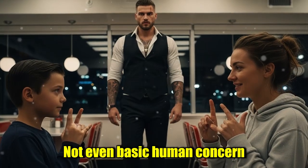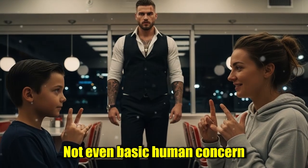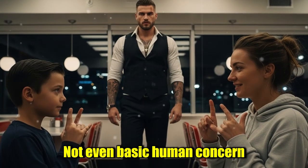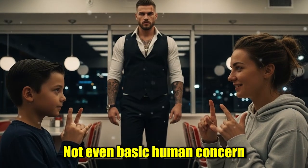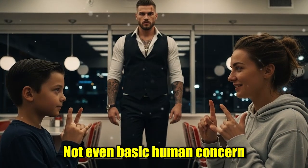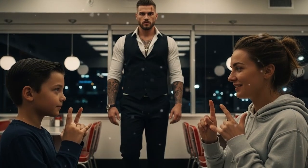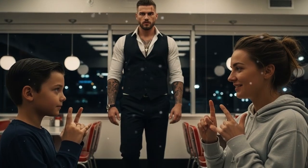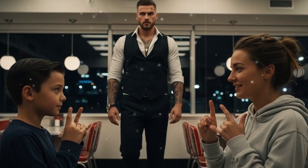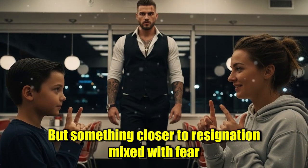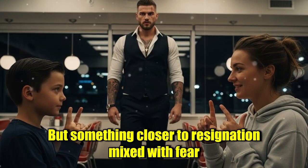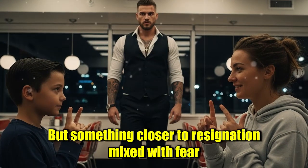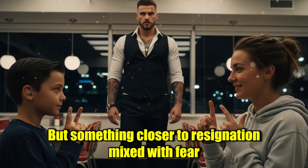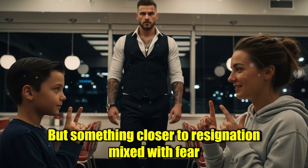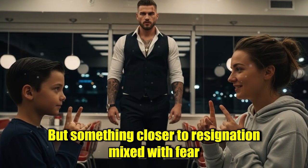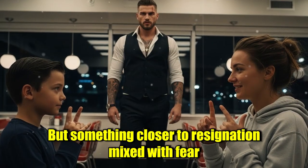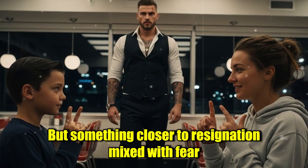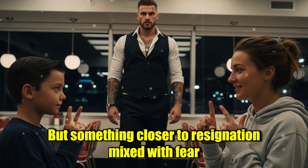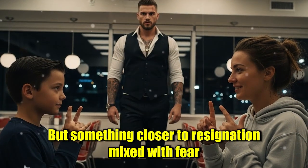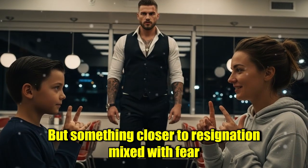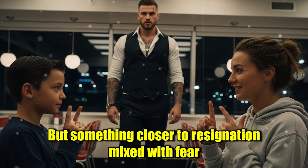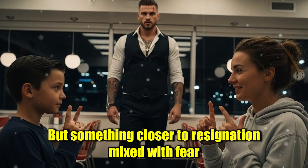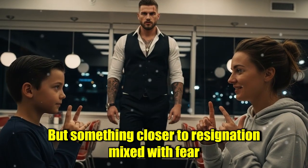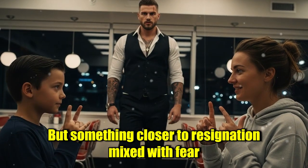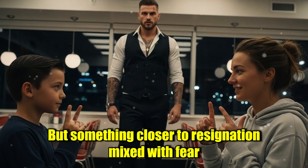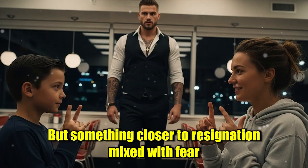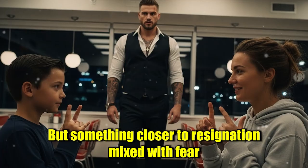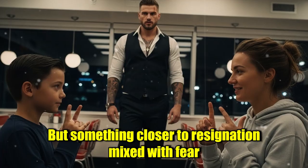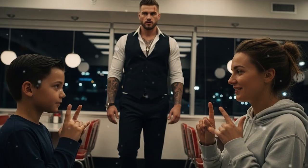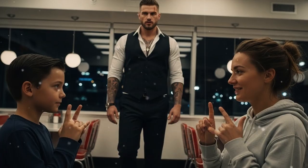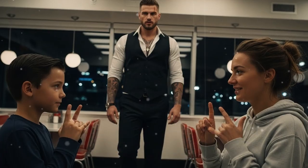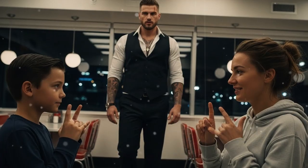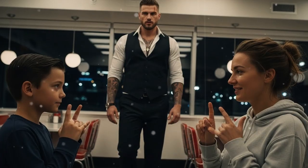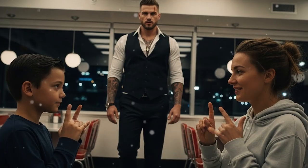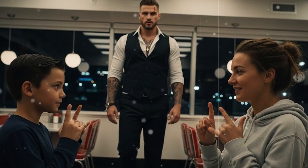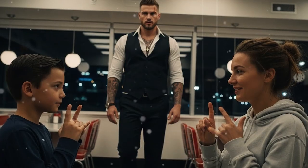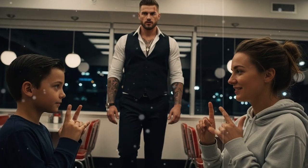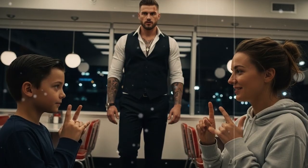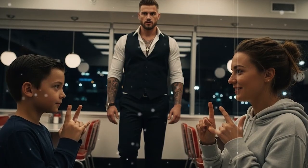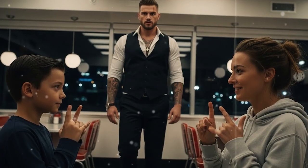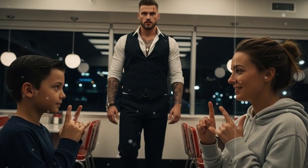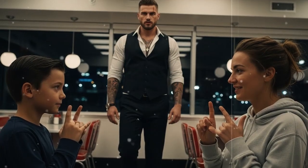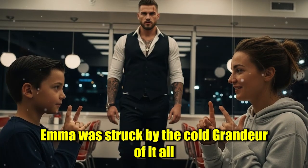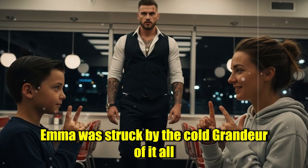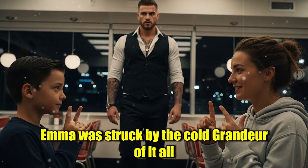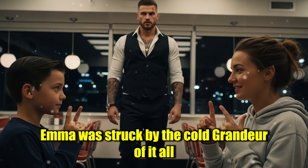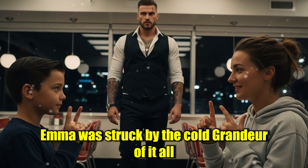human concern, but something closer to resignation mixed with fear. As they entered the foyer, Emma was struck by